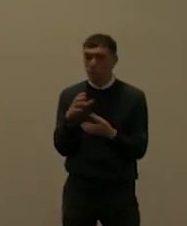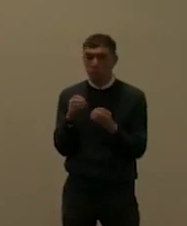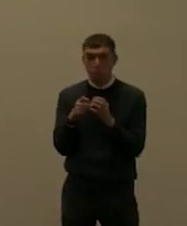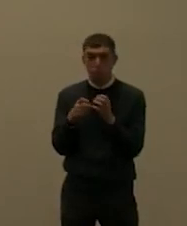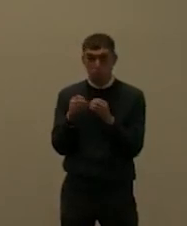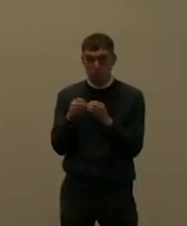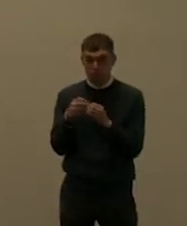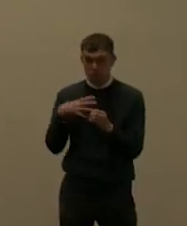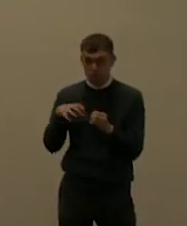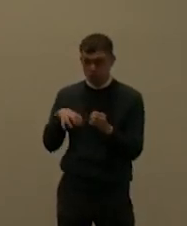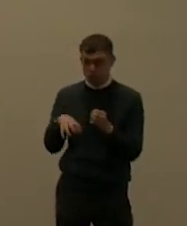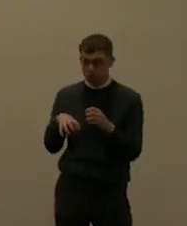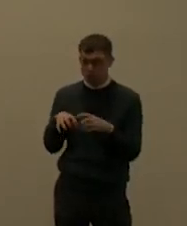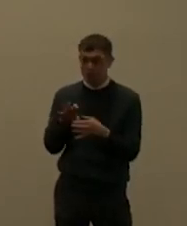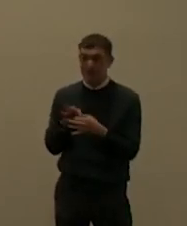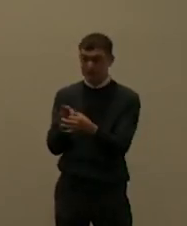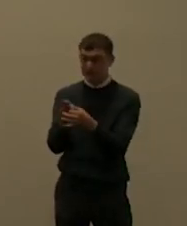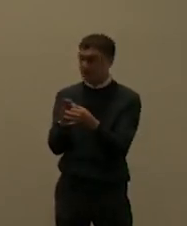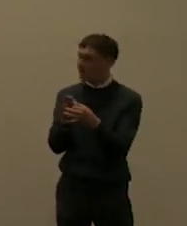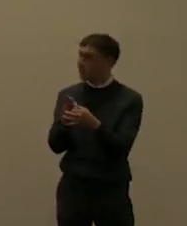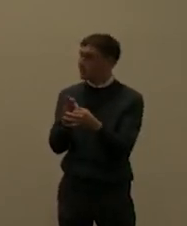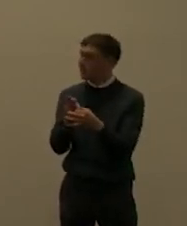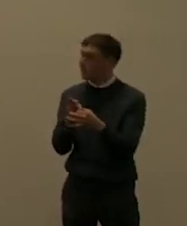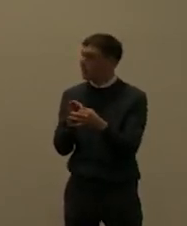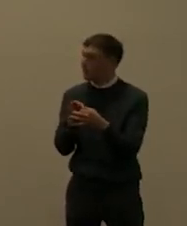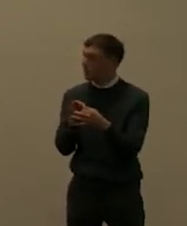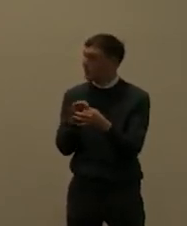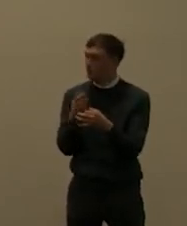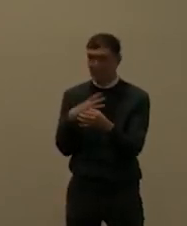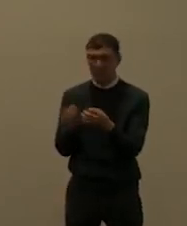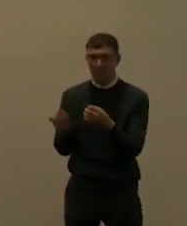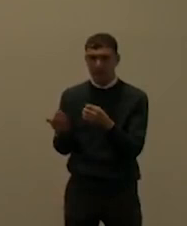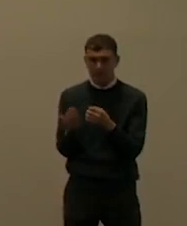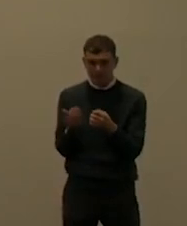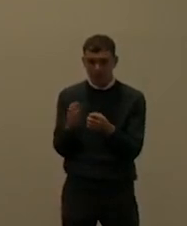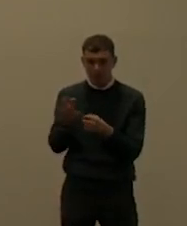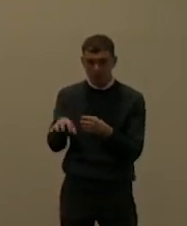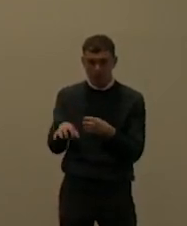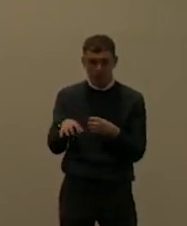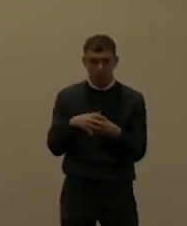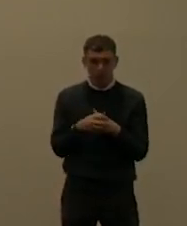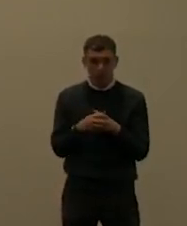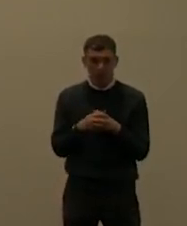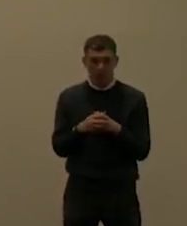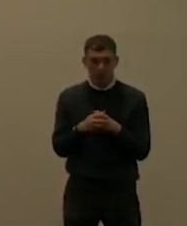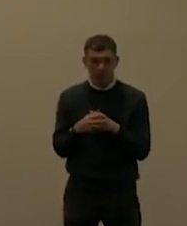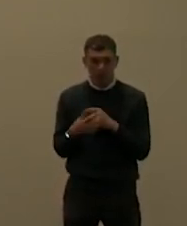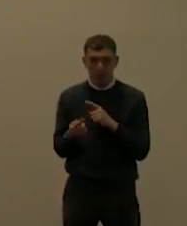cloud, then provision a virtual WAN hub in the nearest location, not for the virtual network. And why would you choose